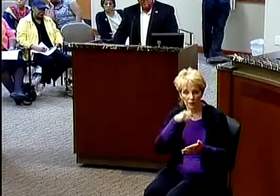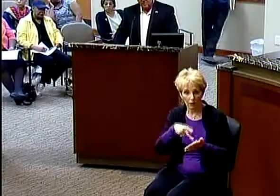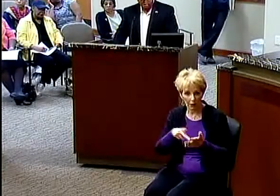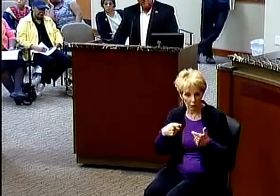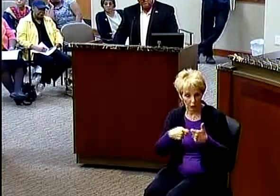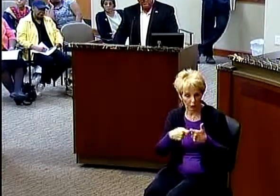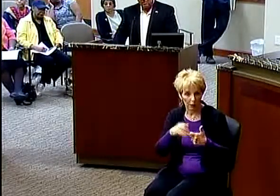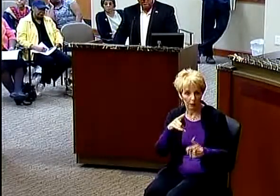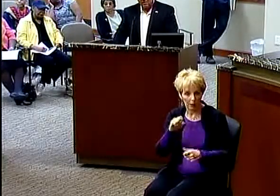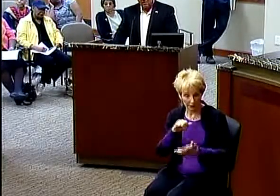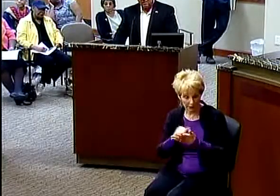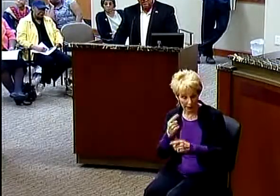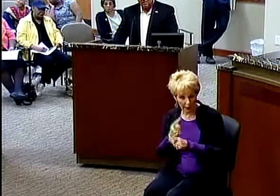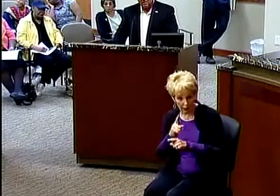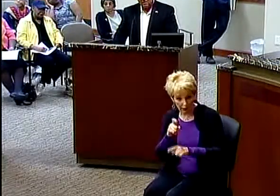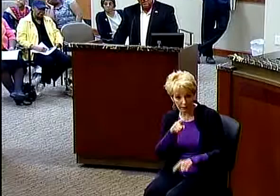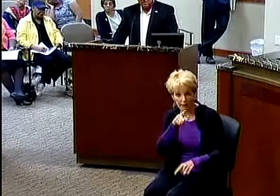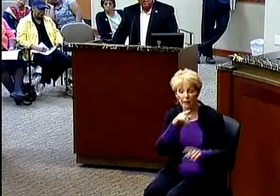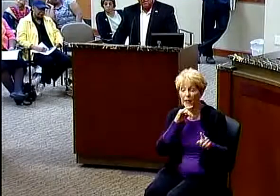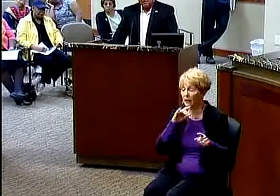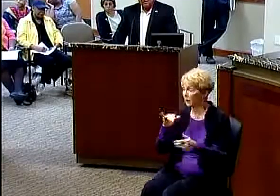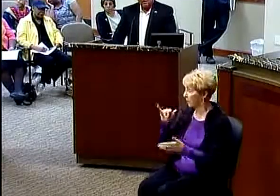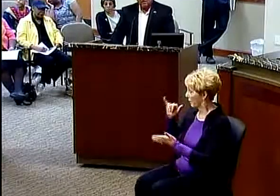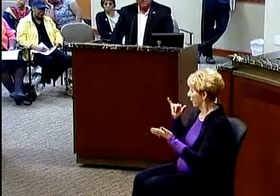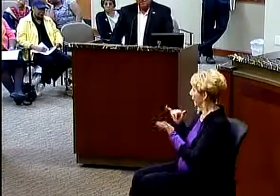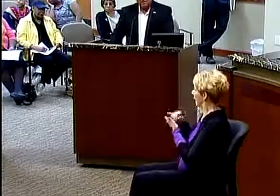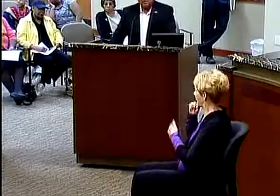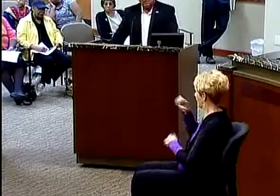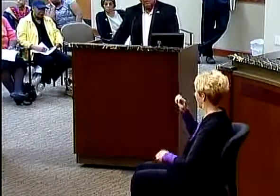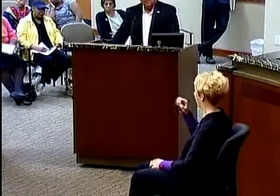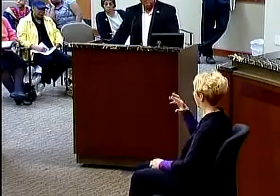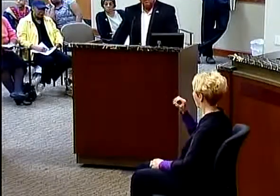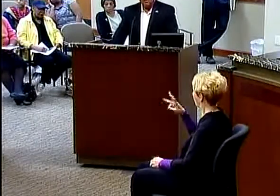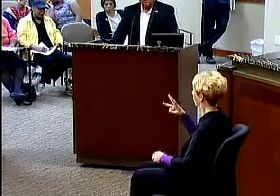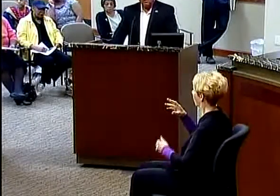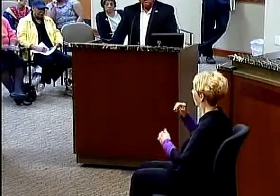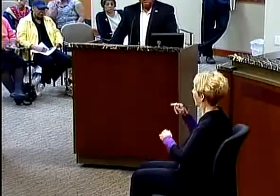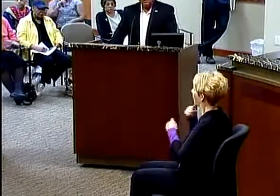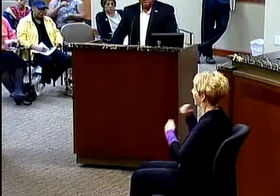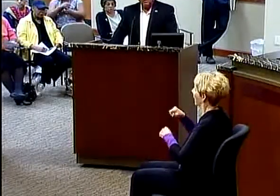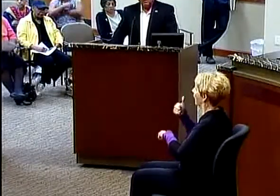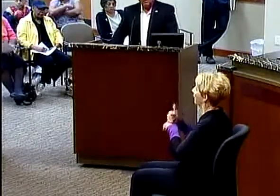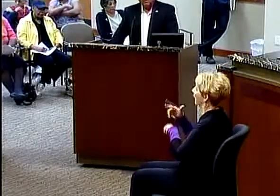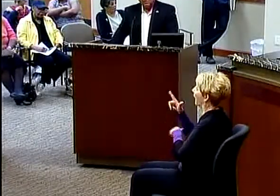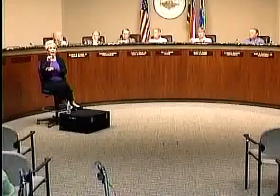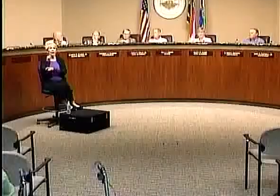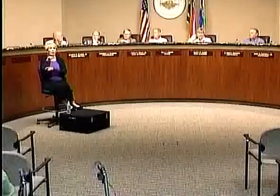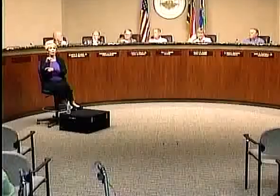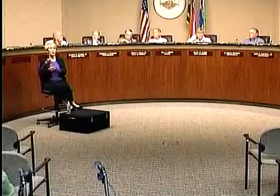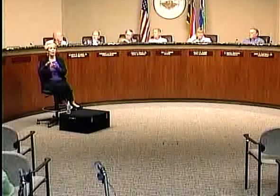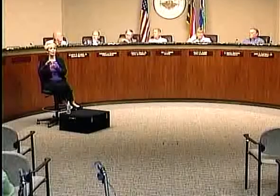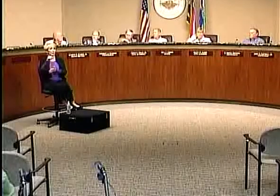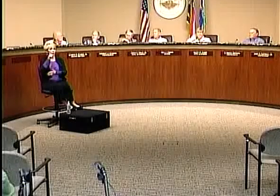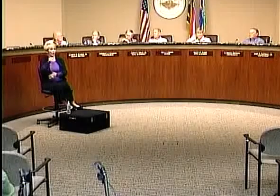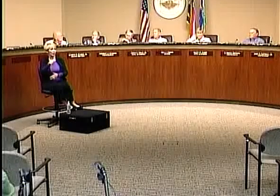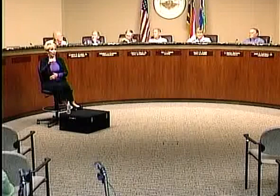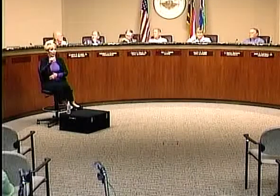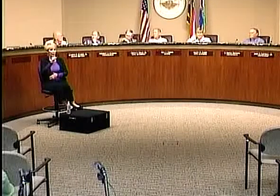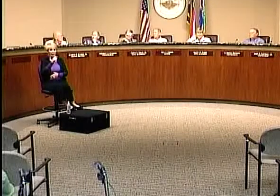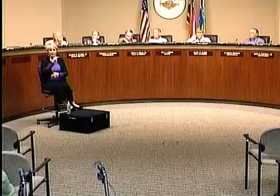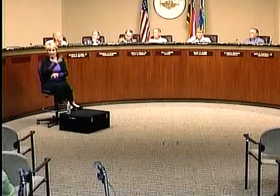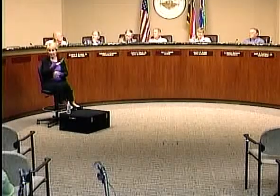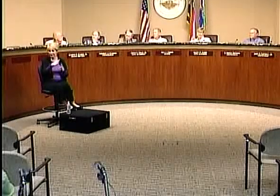utility bills. Is that correct? It is an escrow account. It is set up in a liability account, so it's not an asset of the